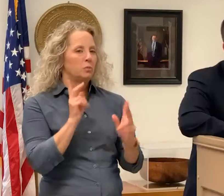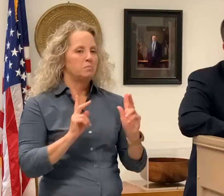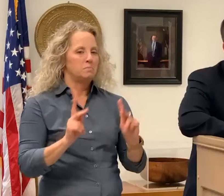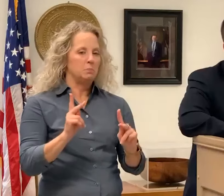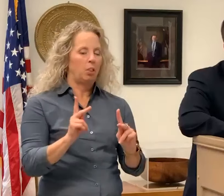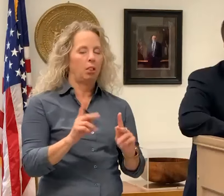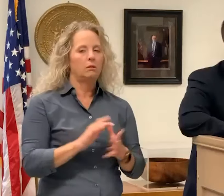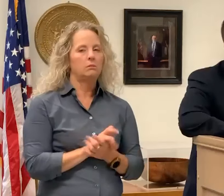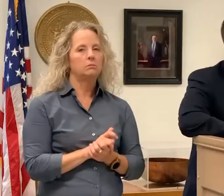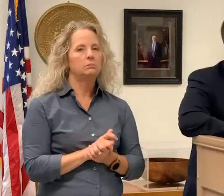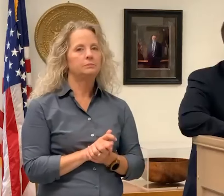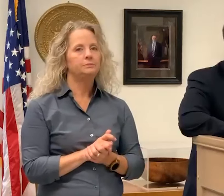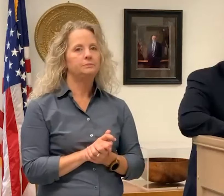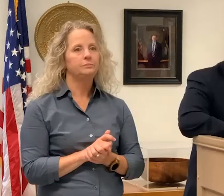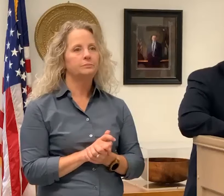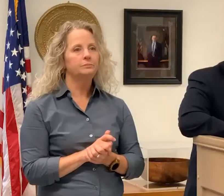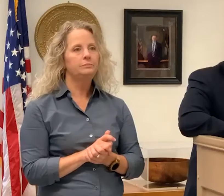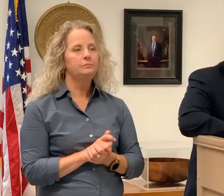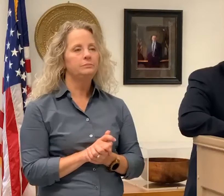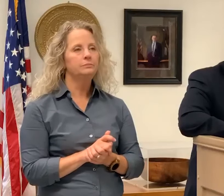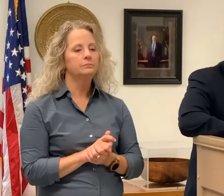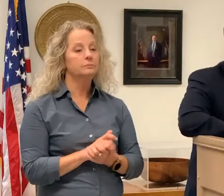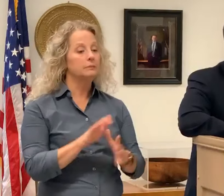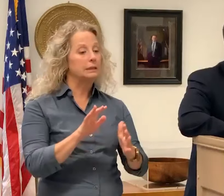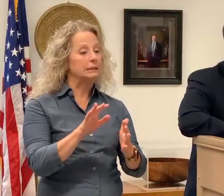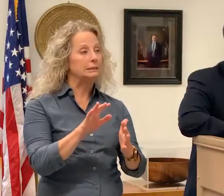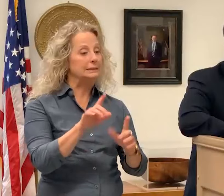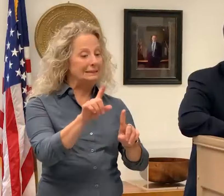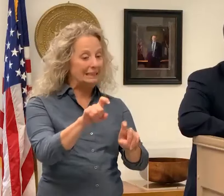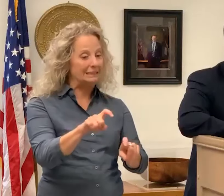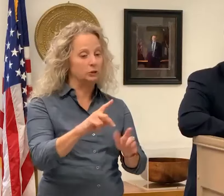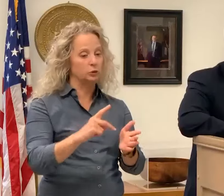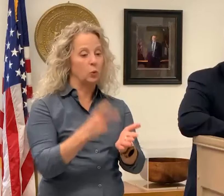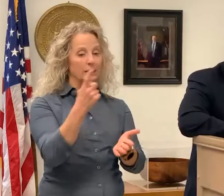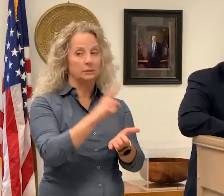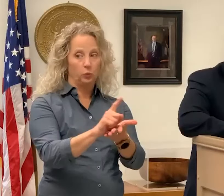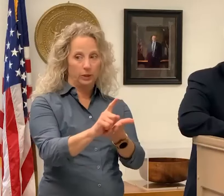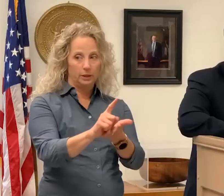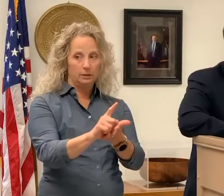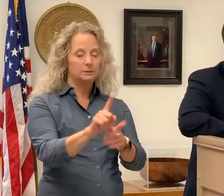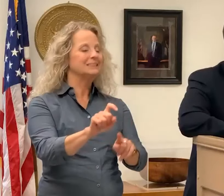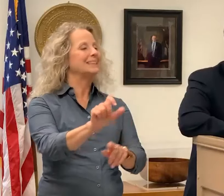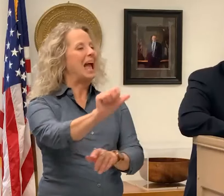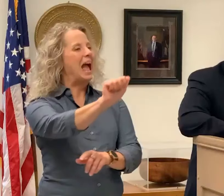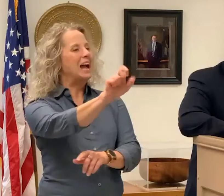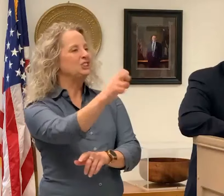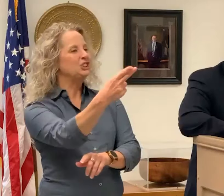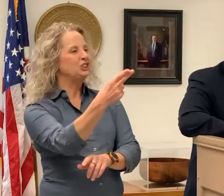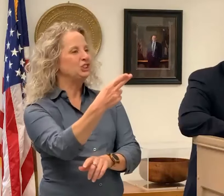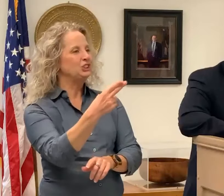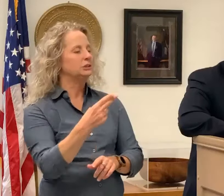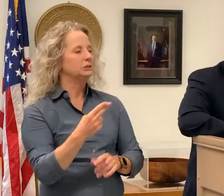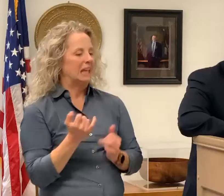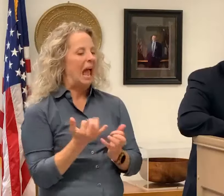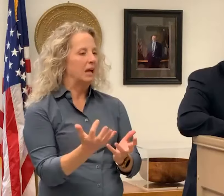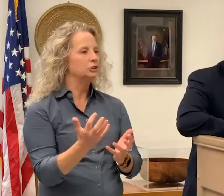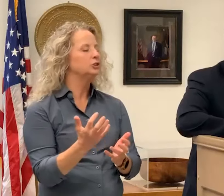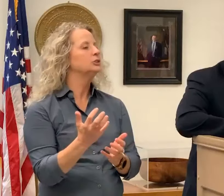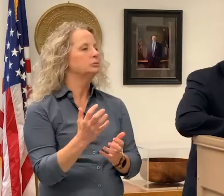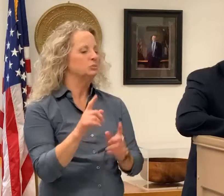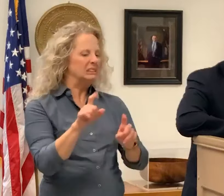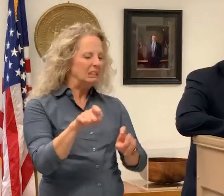people. We are doing samples twice a week. So we're testing the ash. We do anticipate the ash to